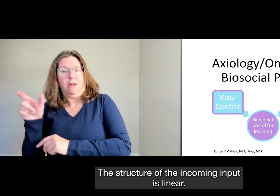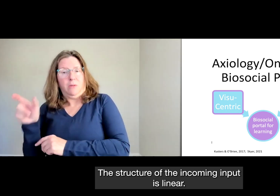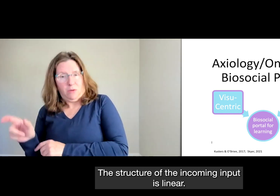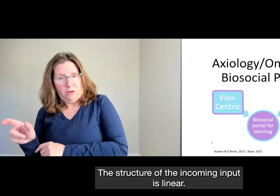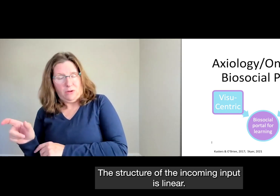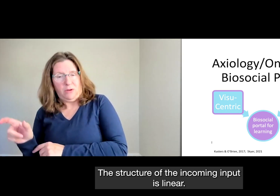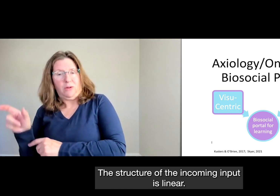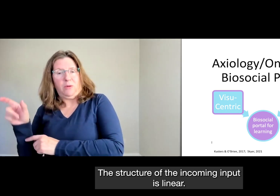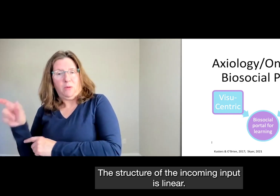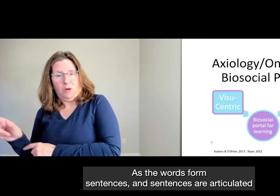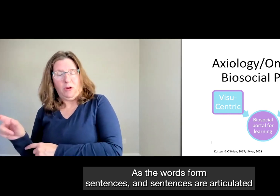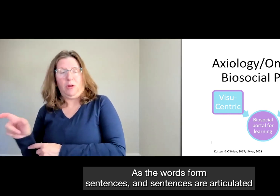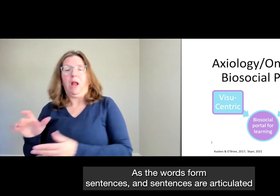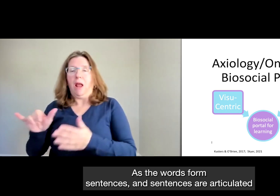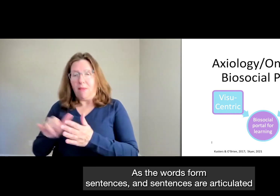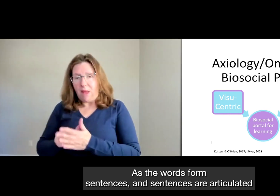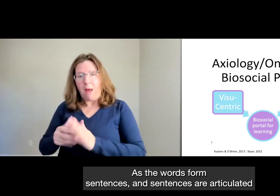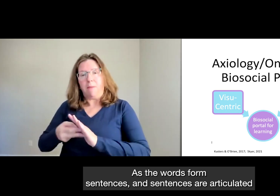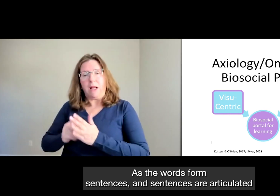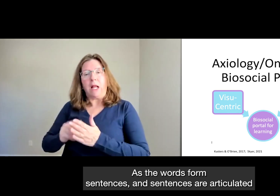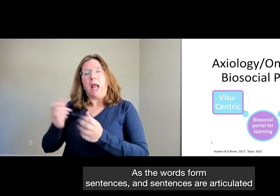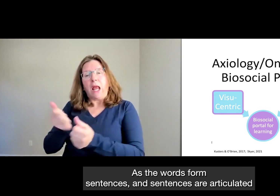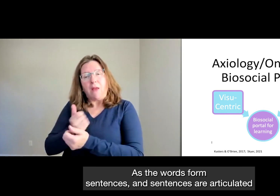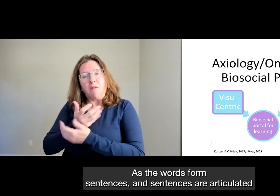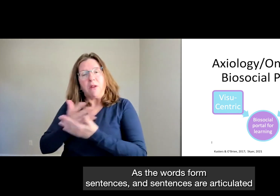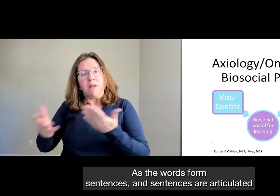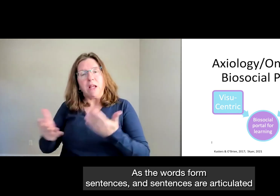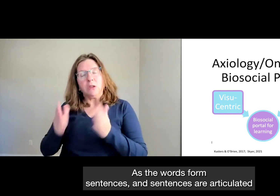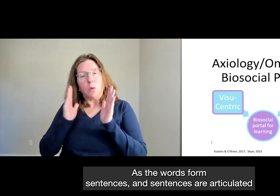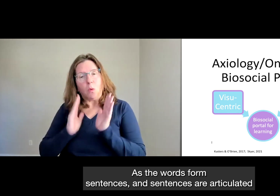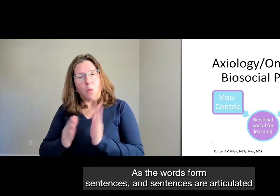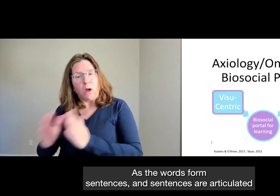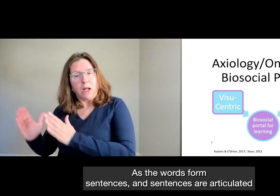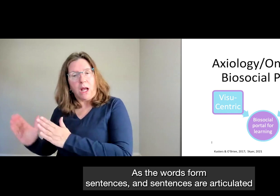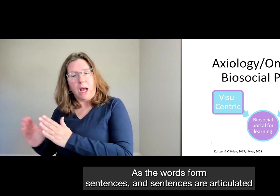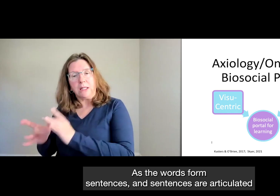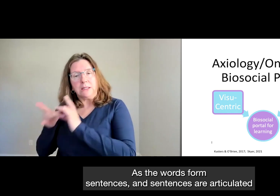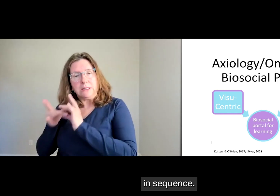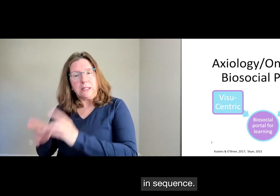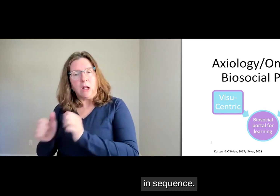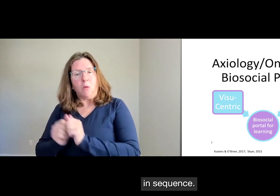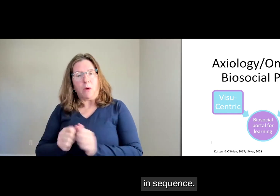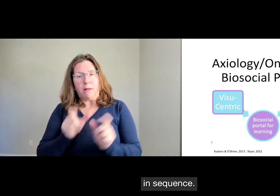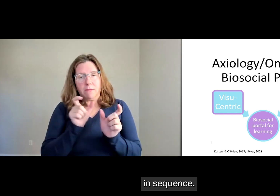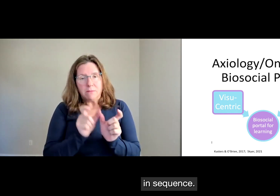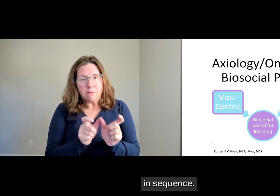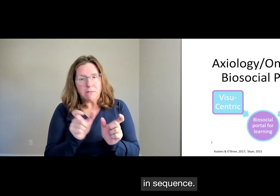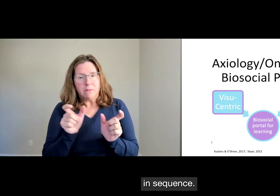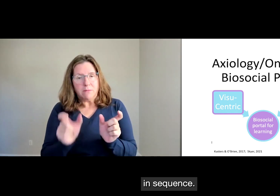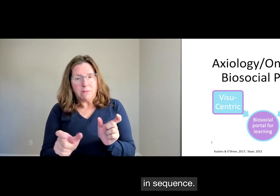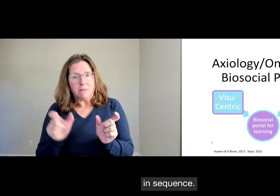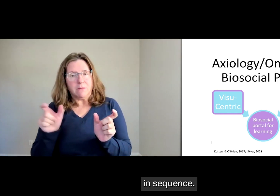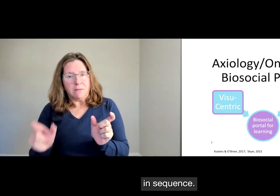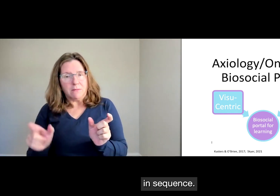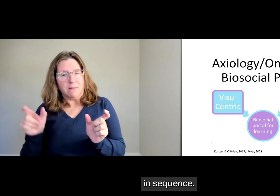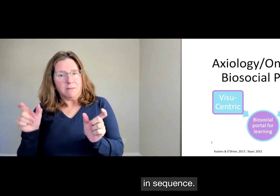incoming input is linear, as the words form sentences, and sentences are articulated in sequence.